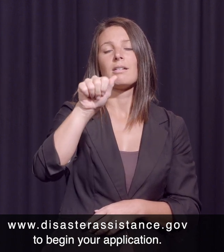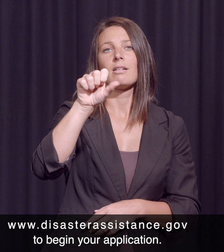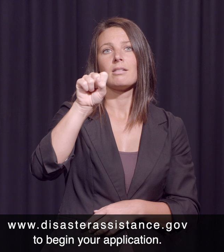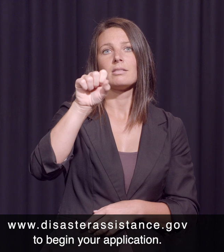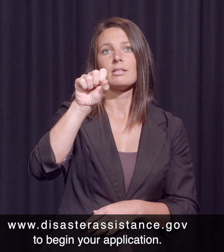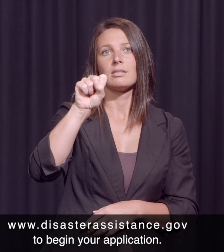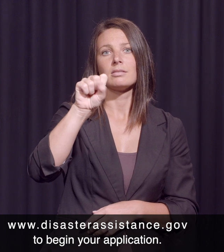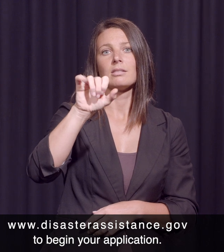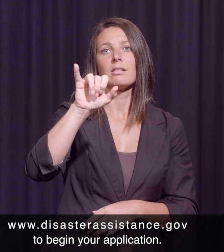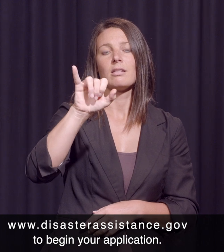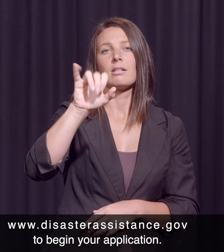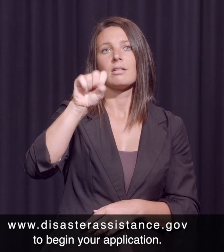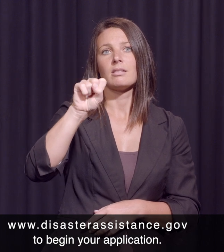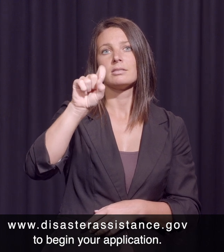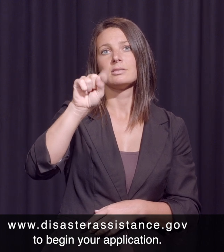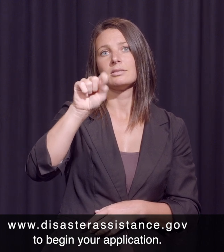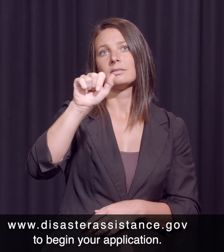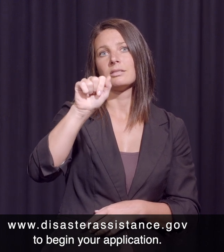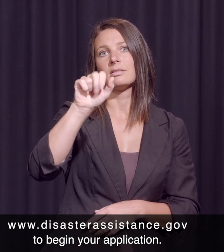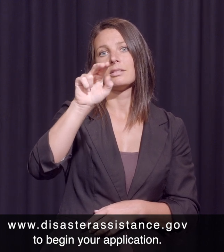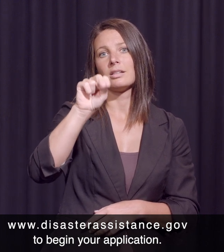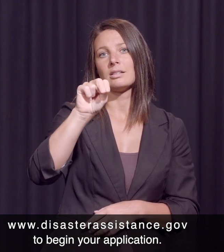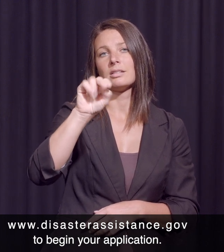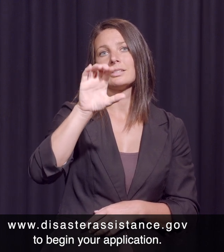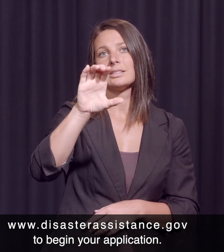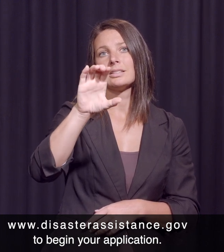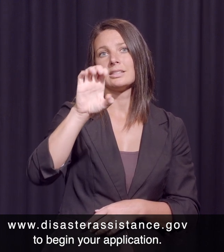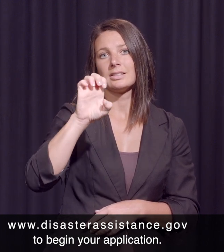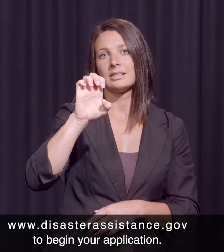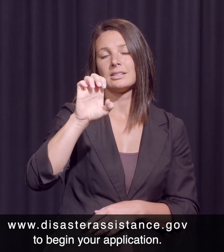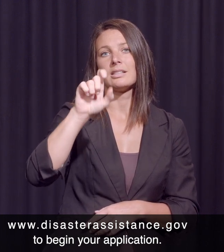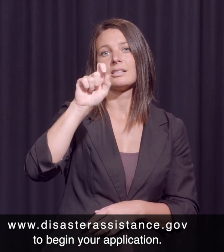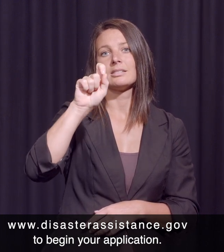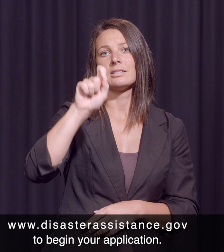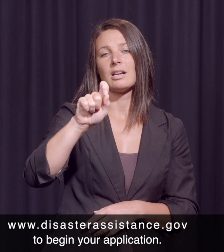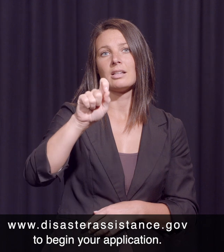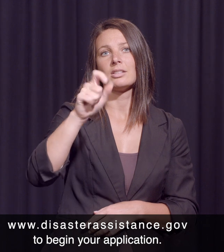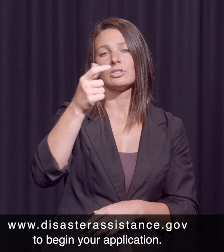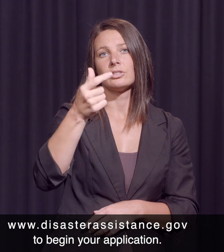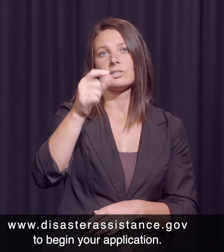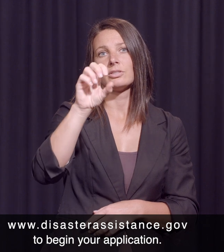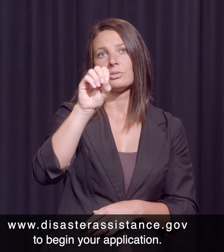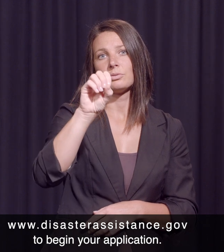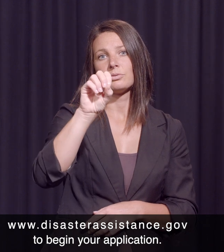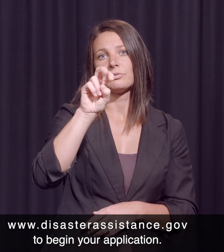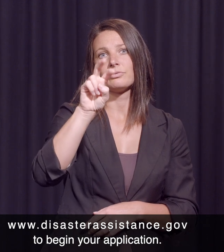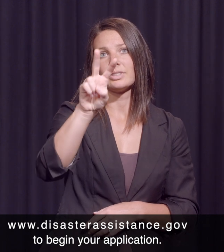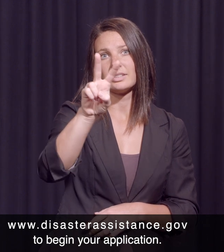-e-r-a-s-s-i-s-t